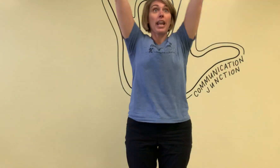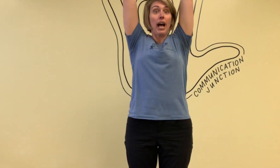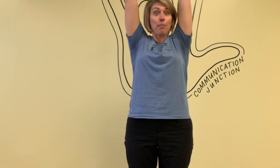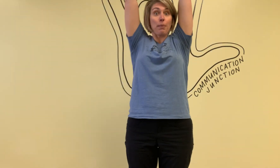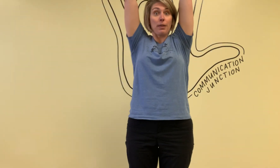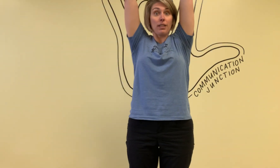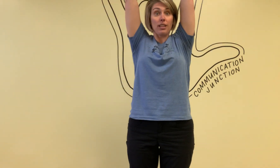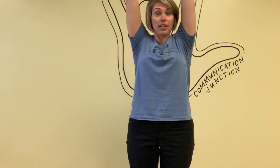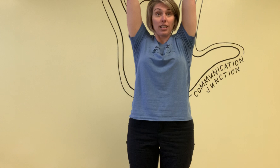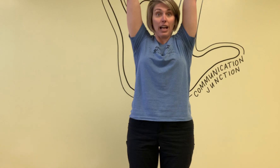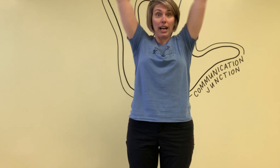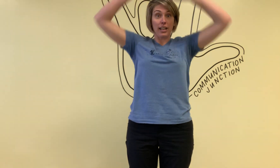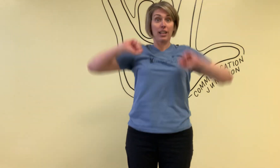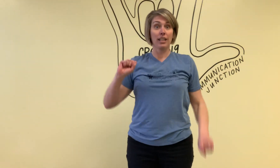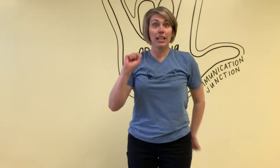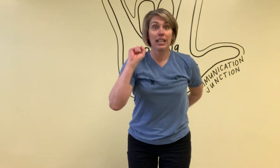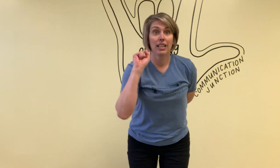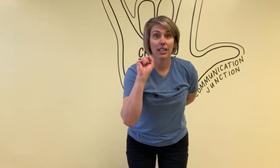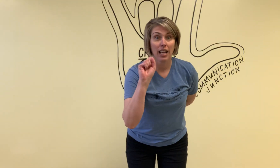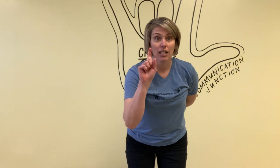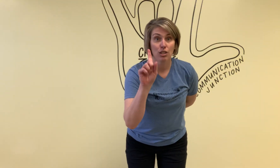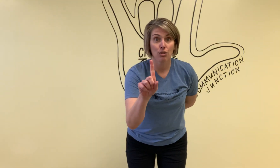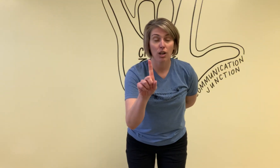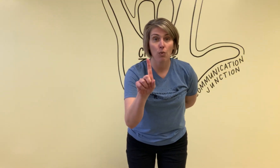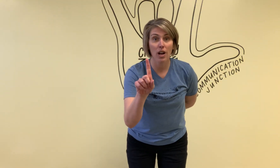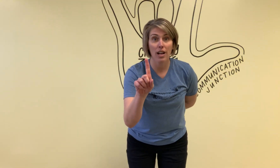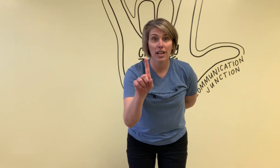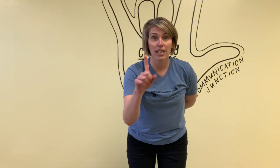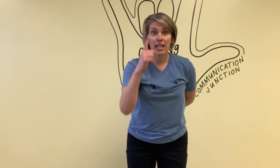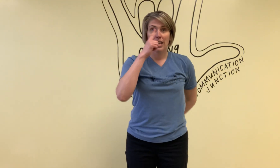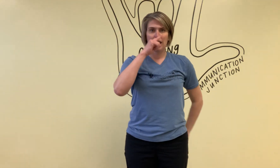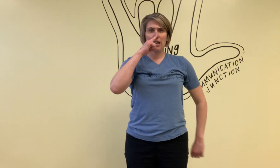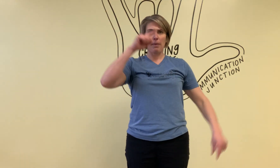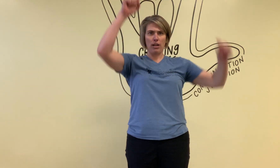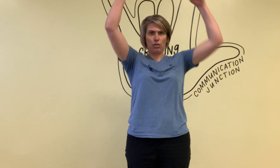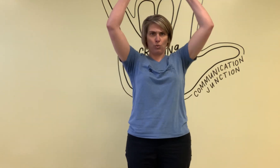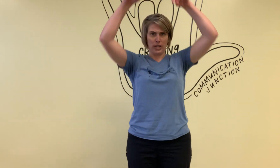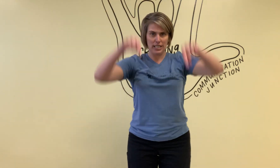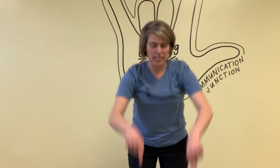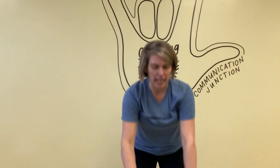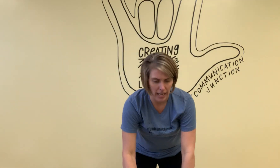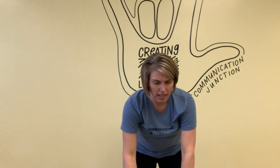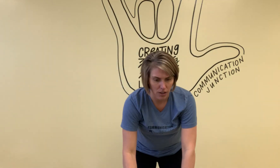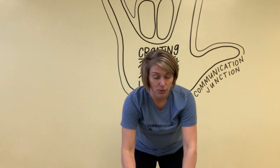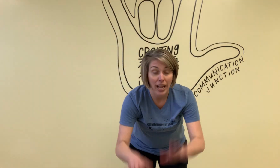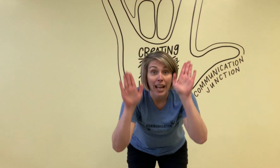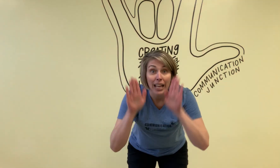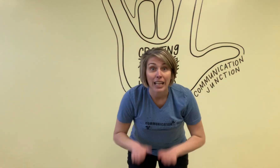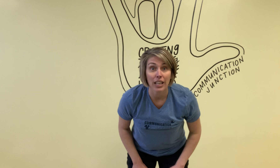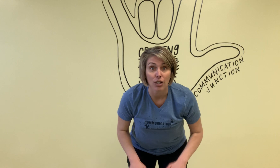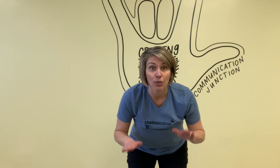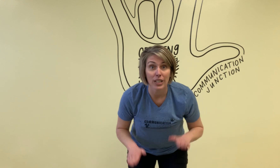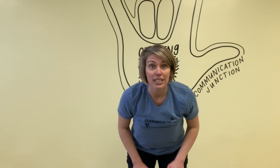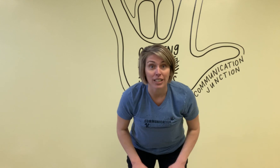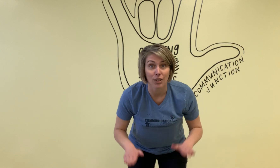up the clock. The clock struck 1, the mouse went down. Hickory dickory